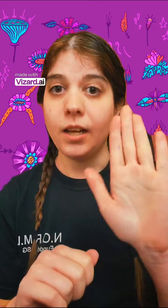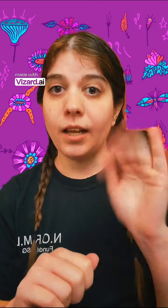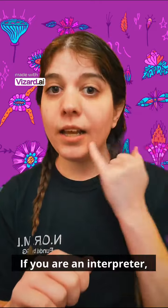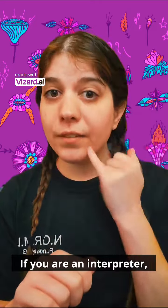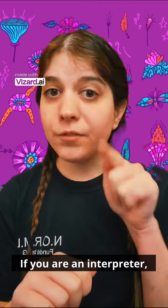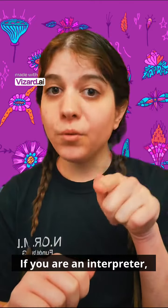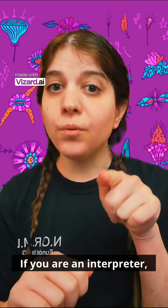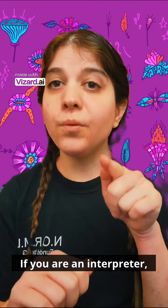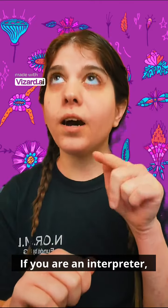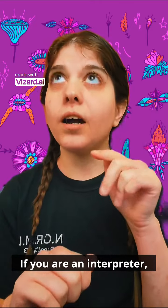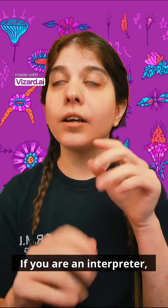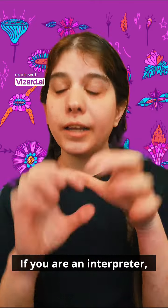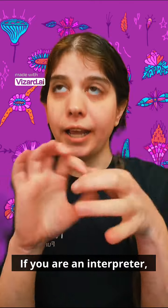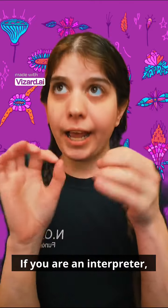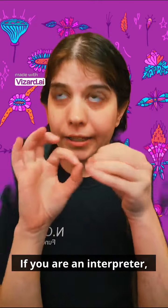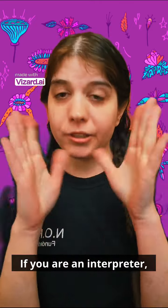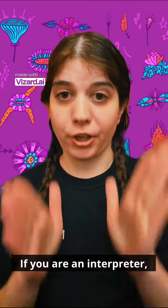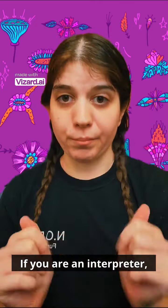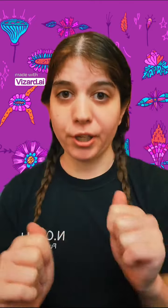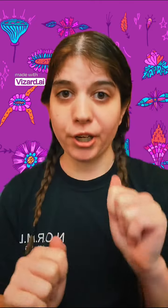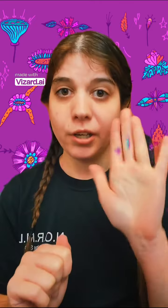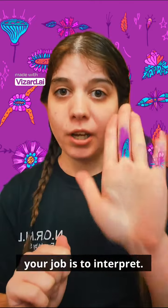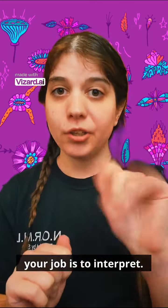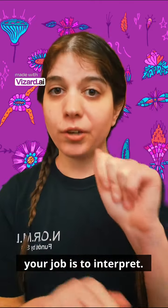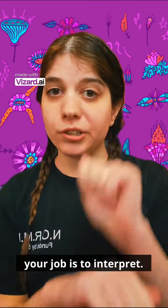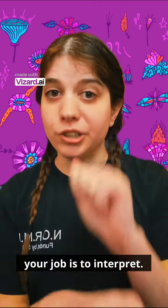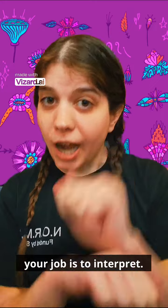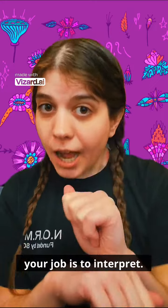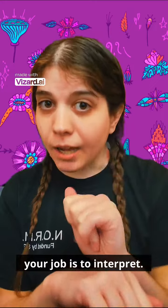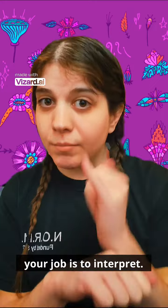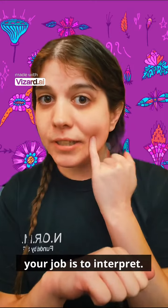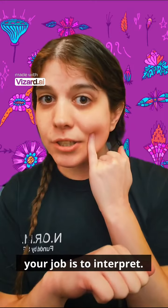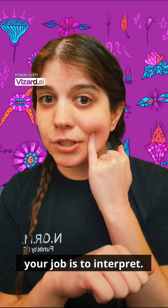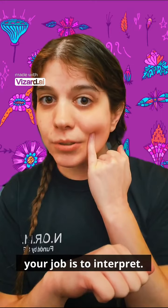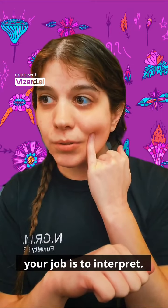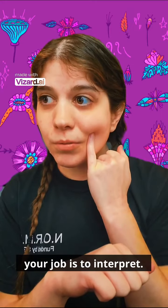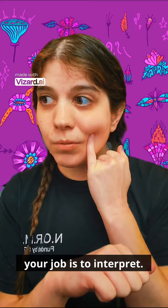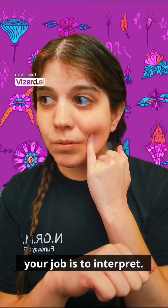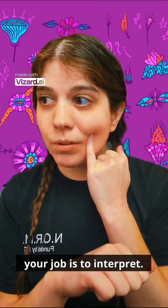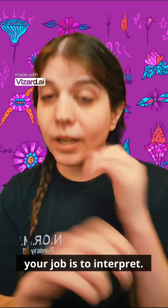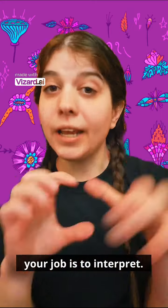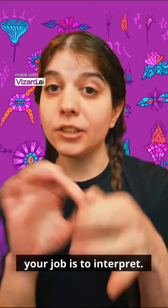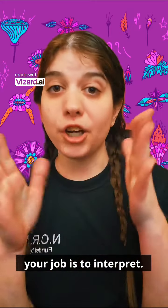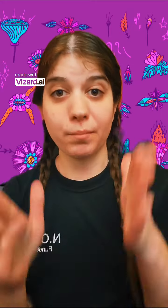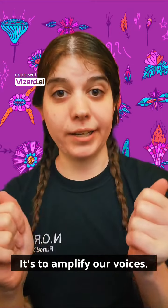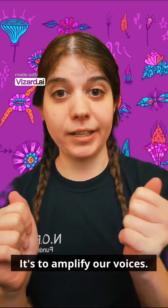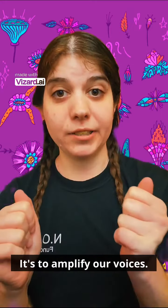If you are an interpreter, your job is to interpret. It's